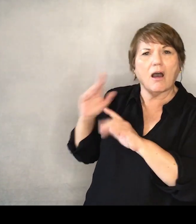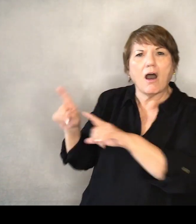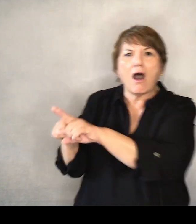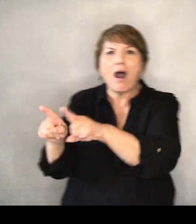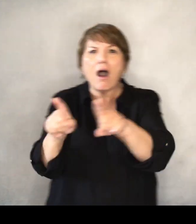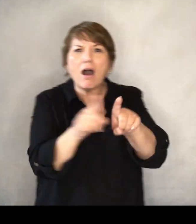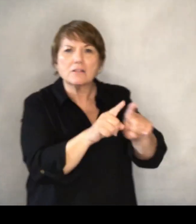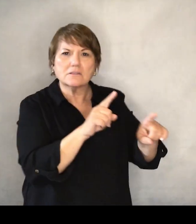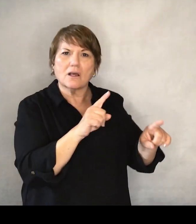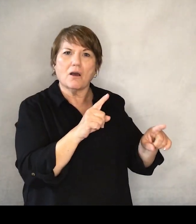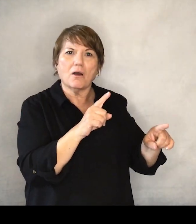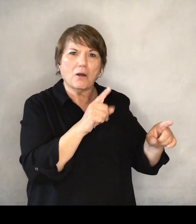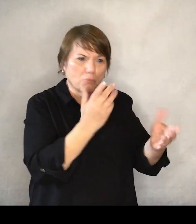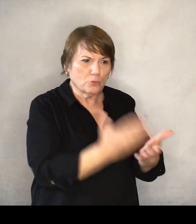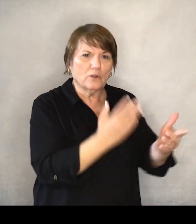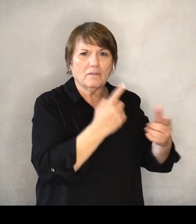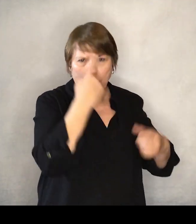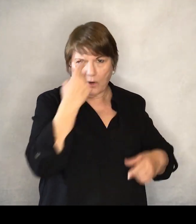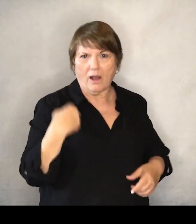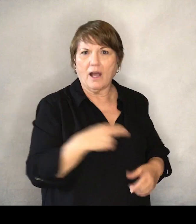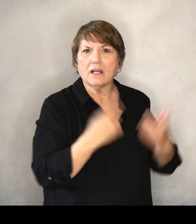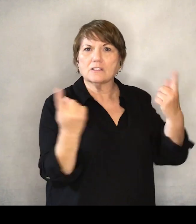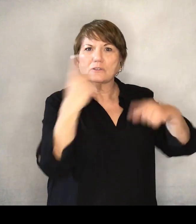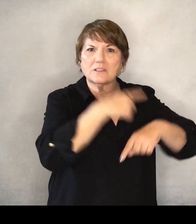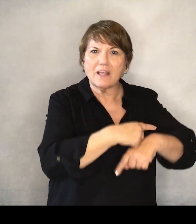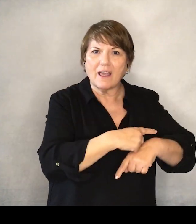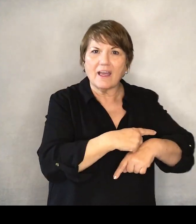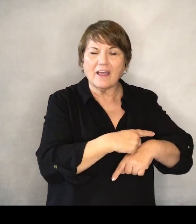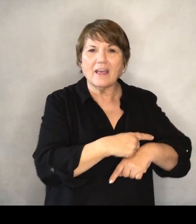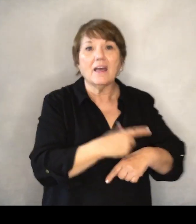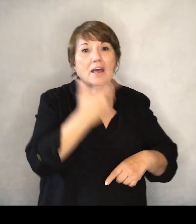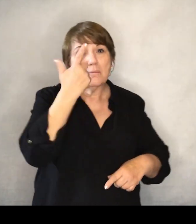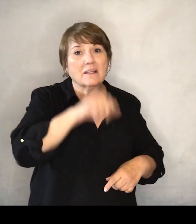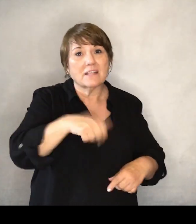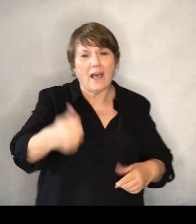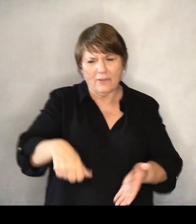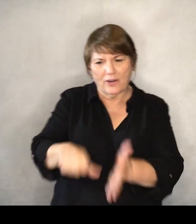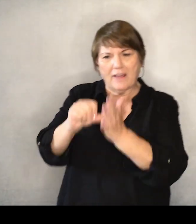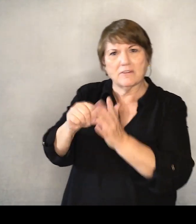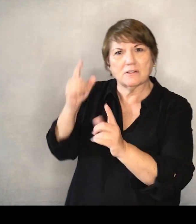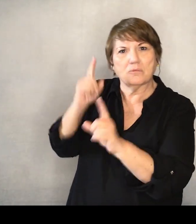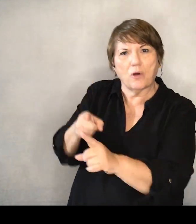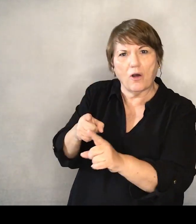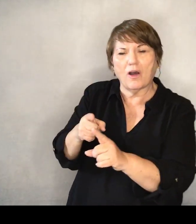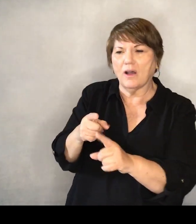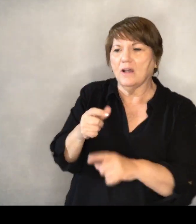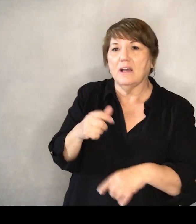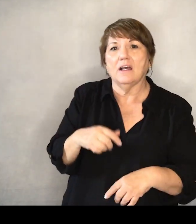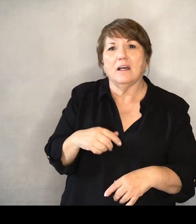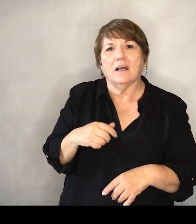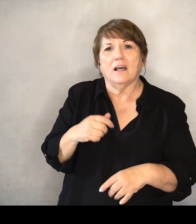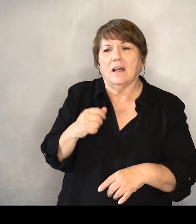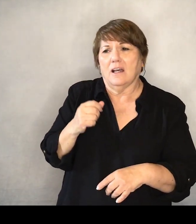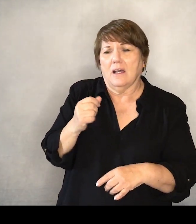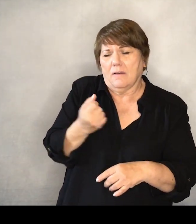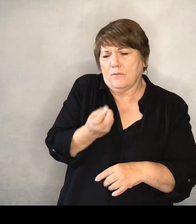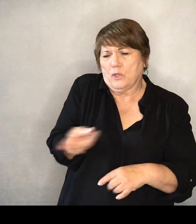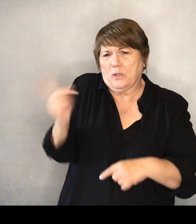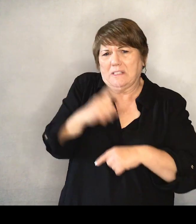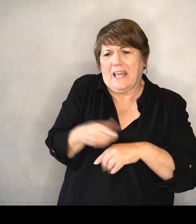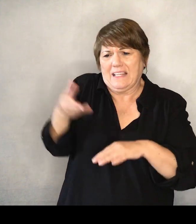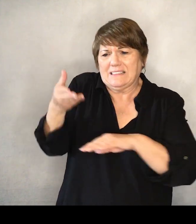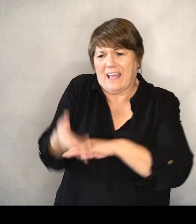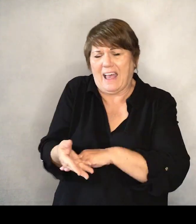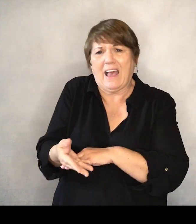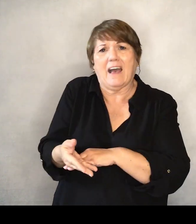a witness to us today. Because the second bookend is that just a few short days after